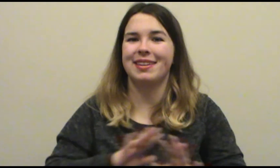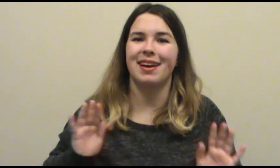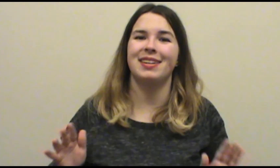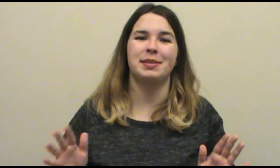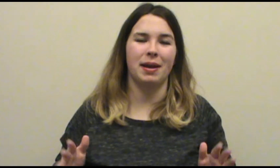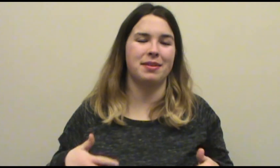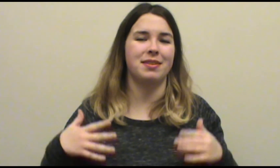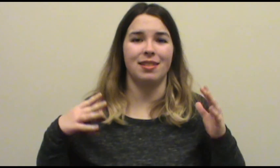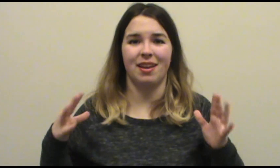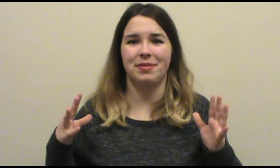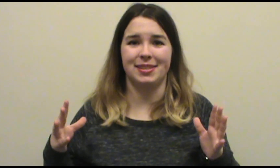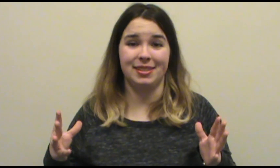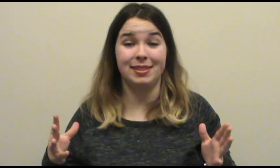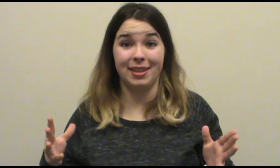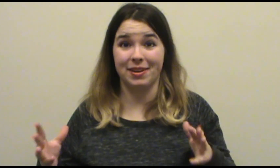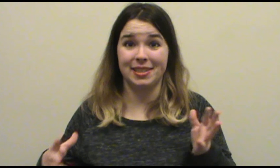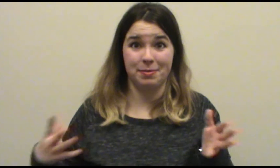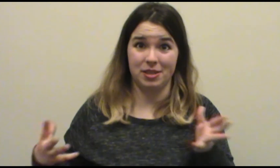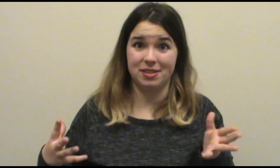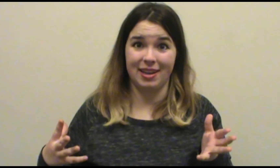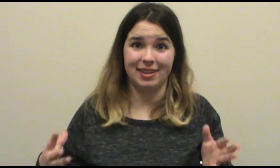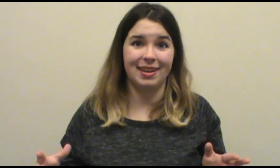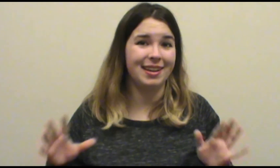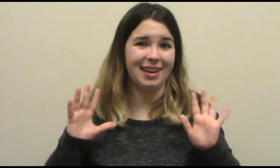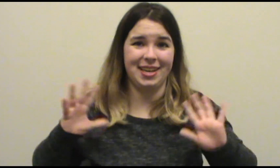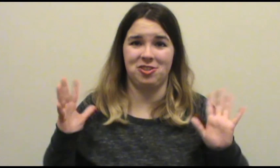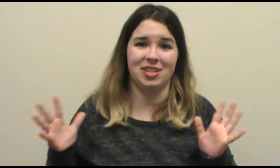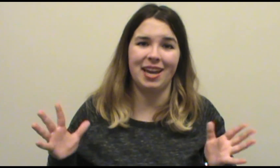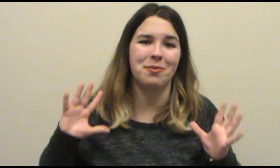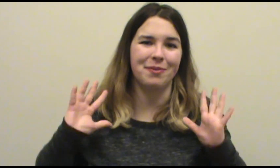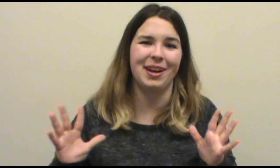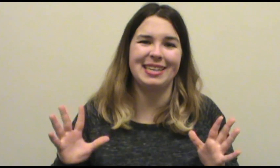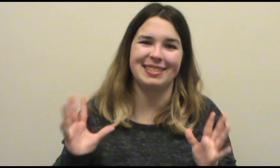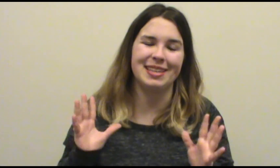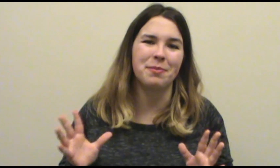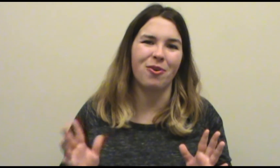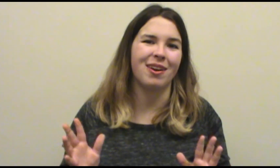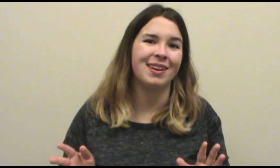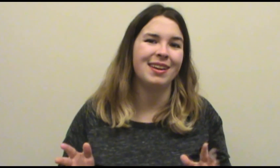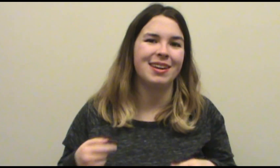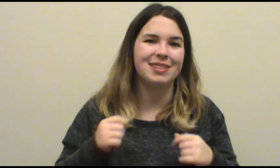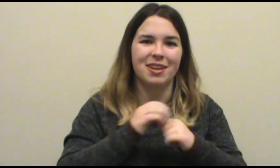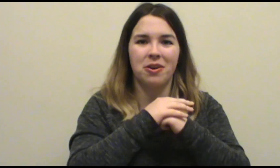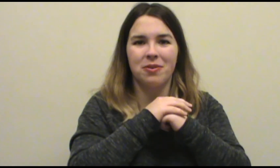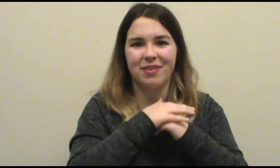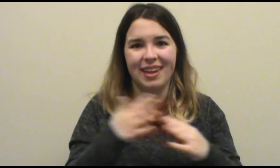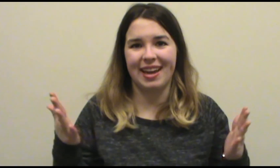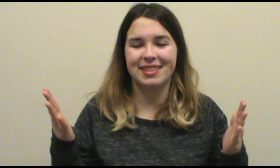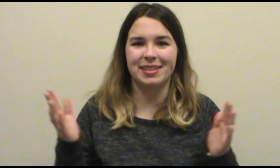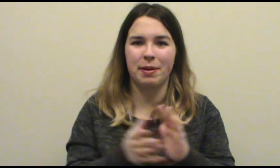not expect to love this series as much as I did, and I just can't wait to see more. So, yeah, that's my